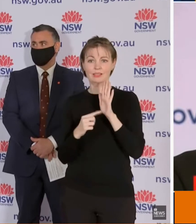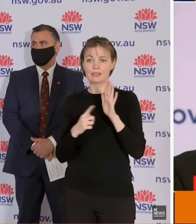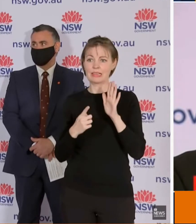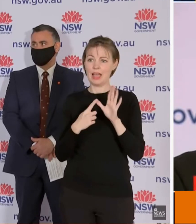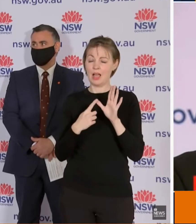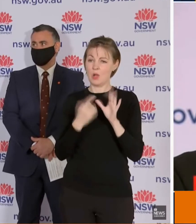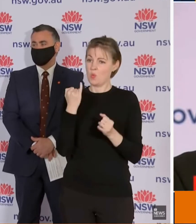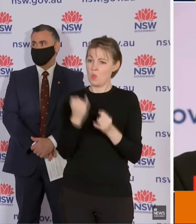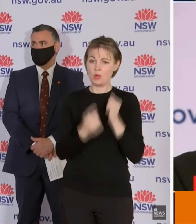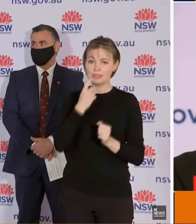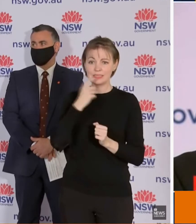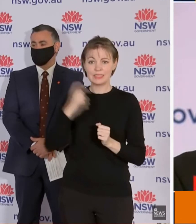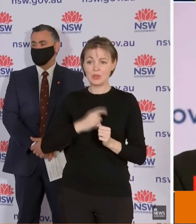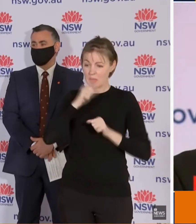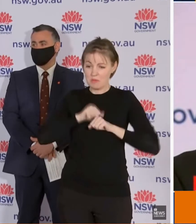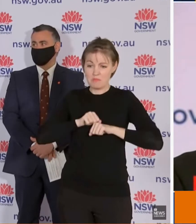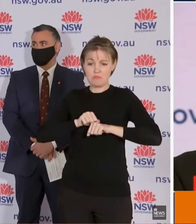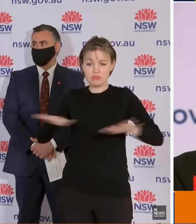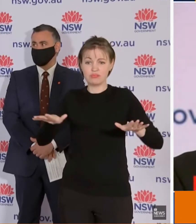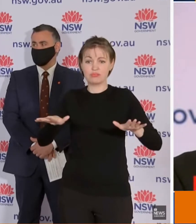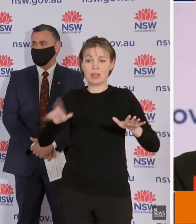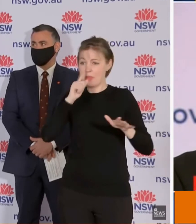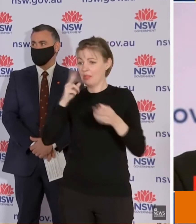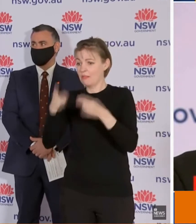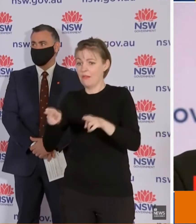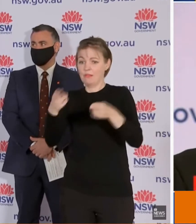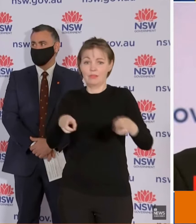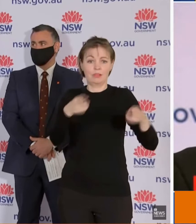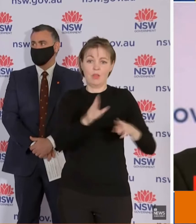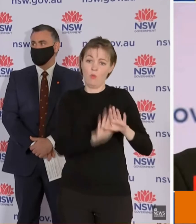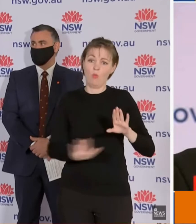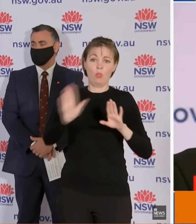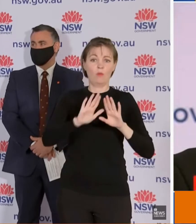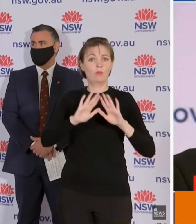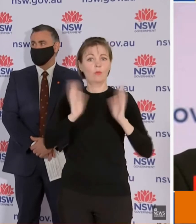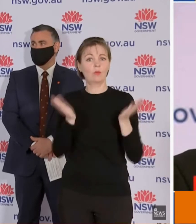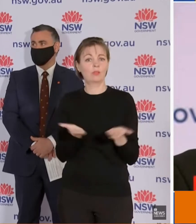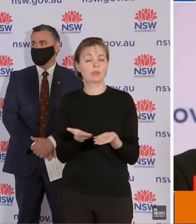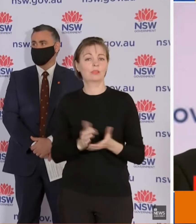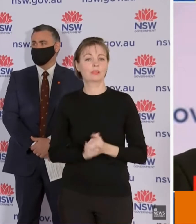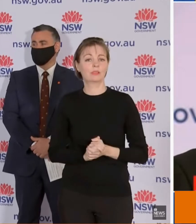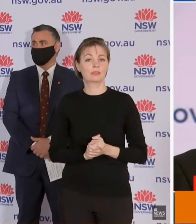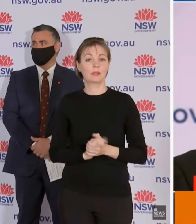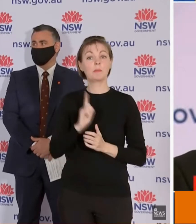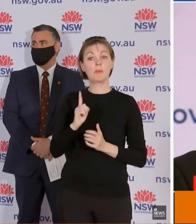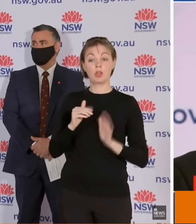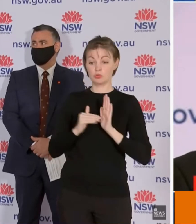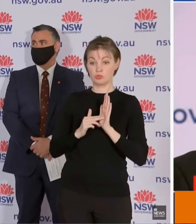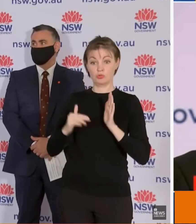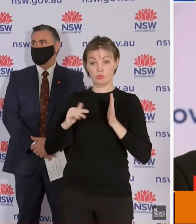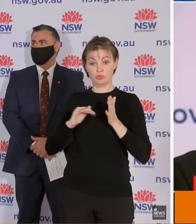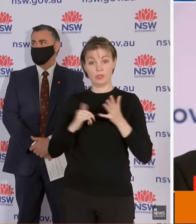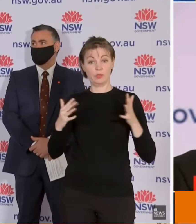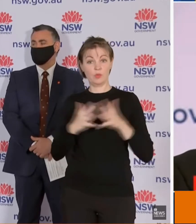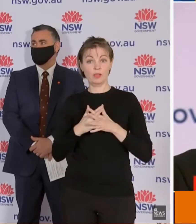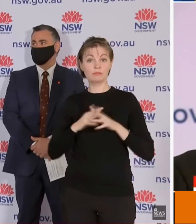is killing people all across the world in great numbers. Go and get vaccinated as fast as you can. I can also say the system here in New South Wales is working as